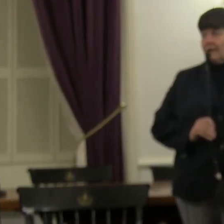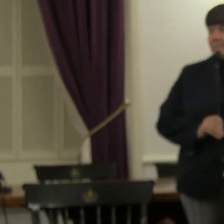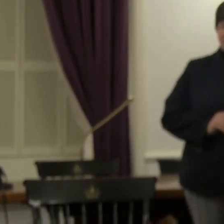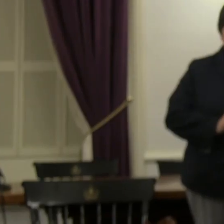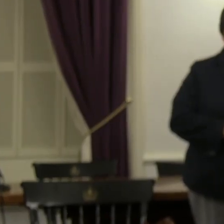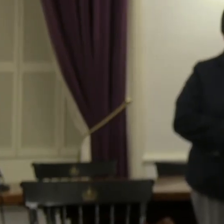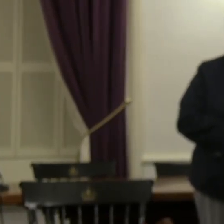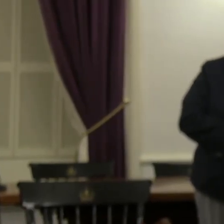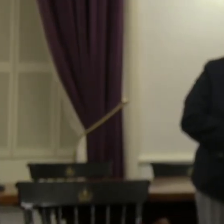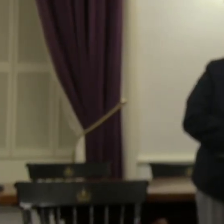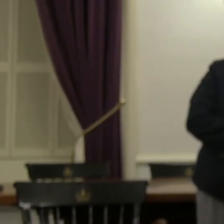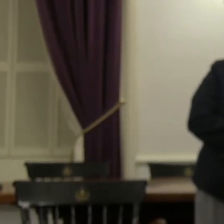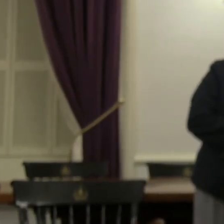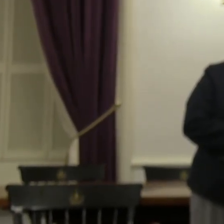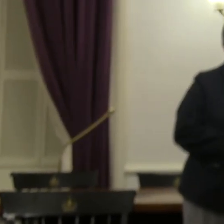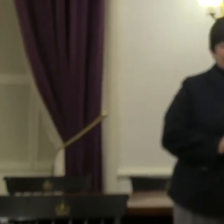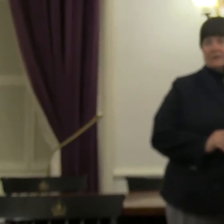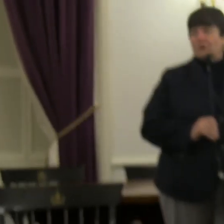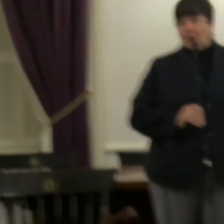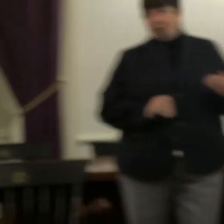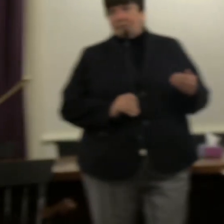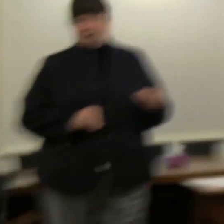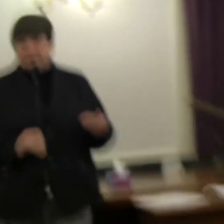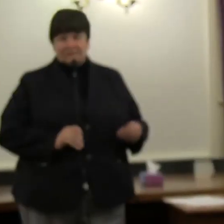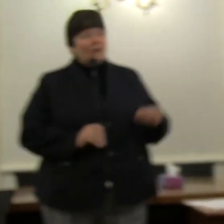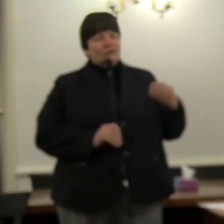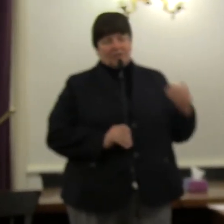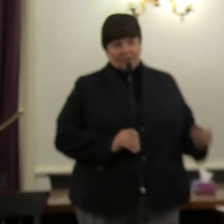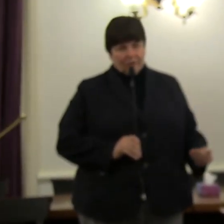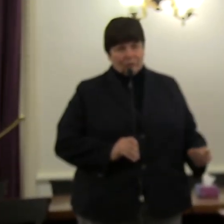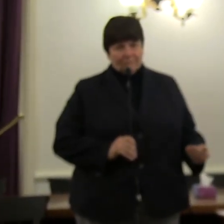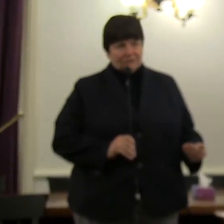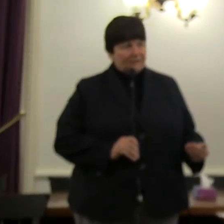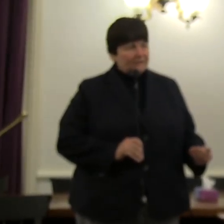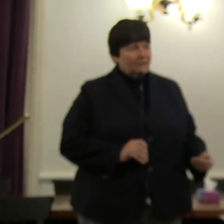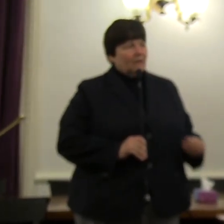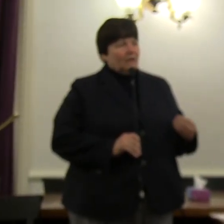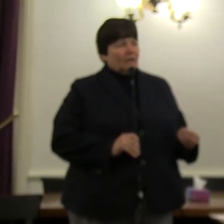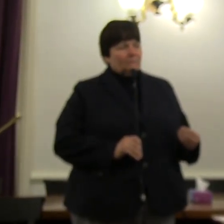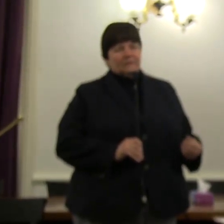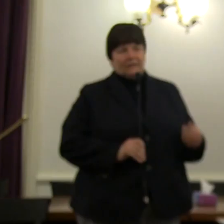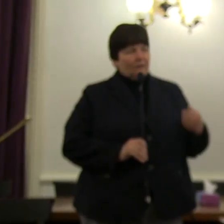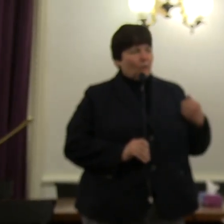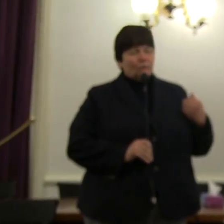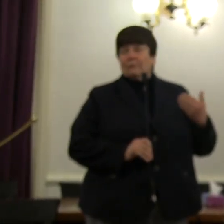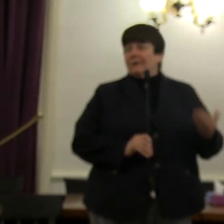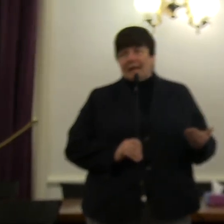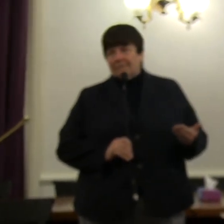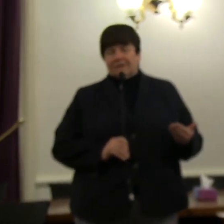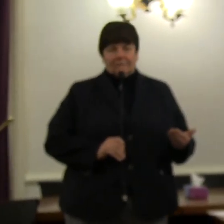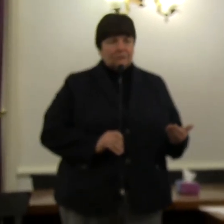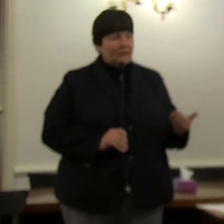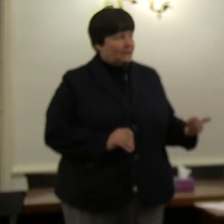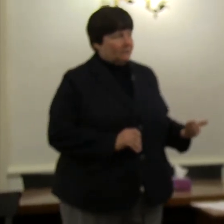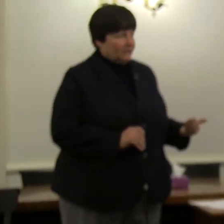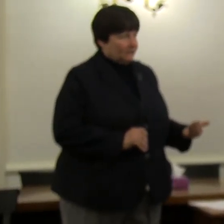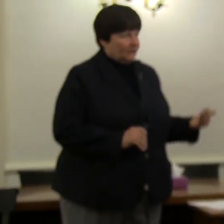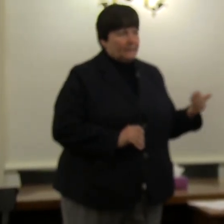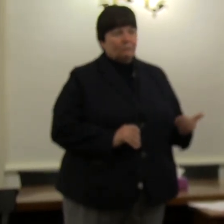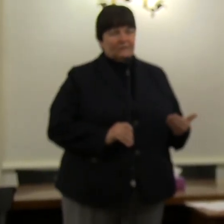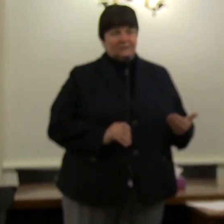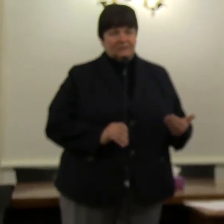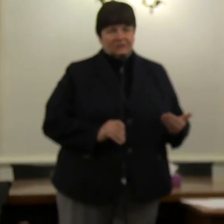end, we want to make sure that we can do that, and we want to serve as many individuals with disability as possible. So we brought some materials